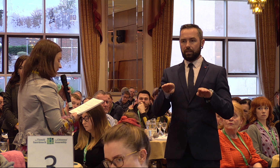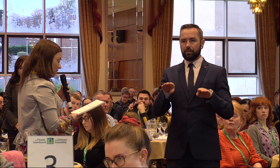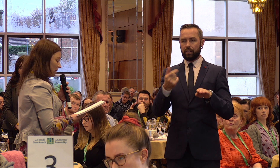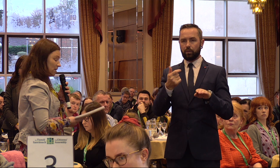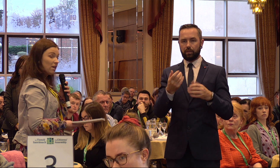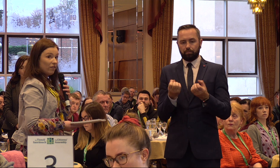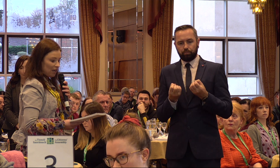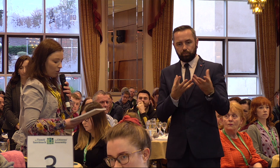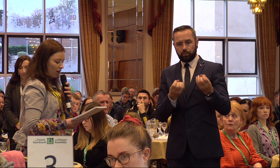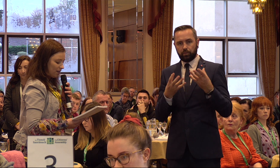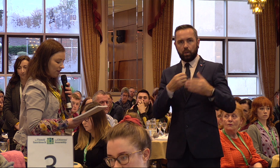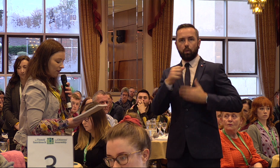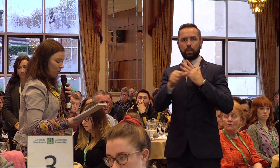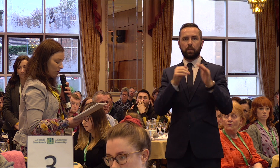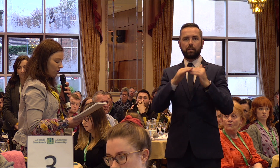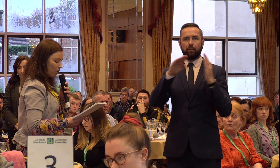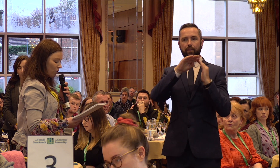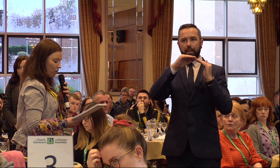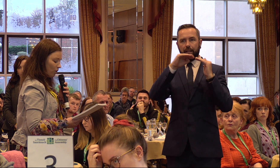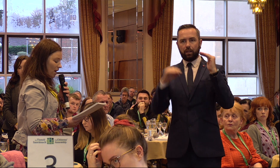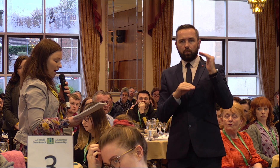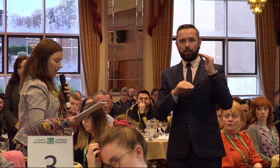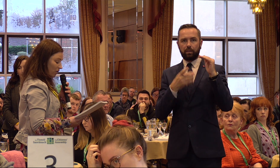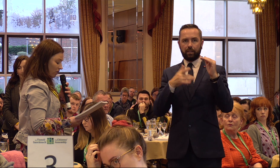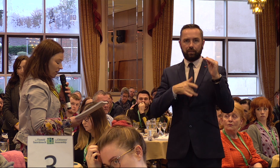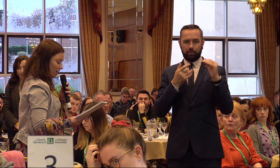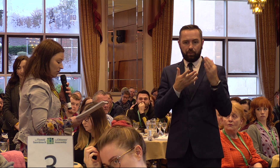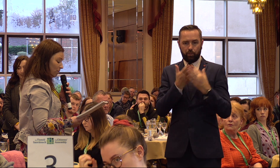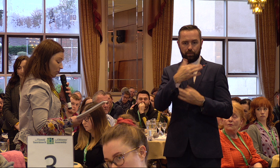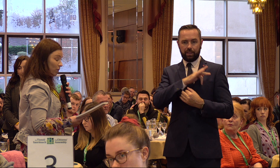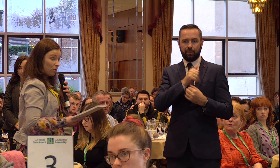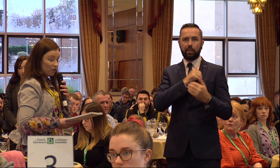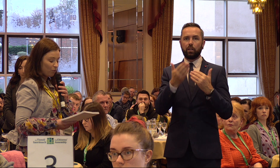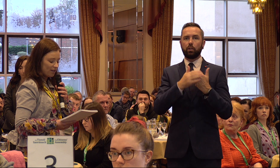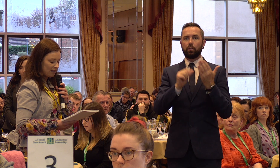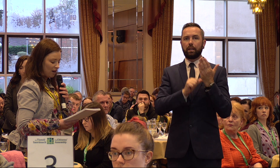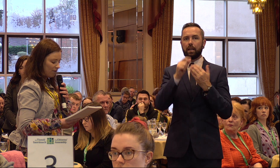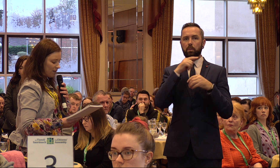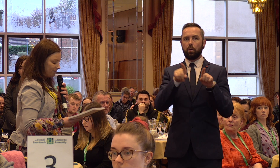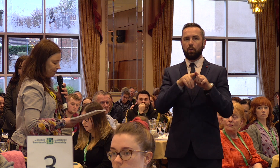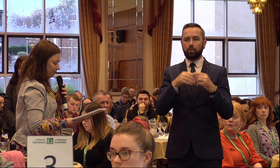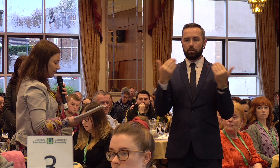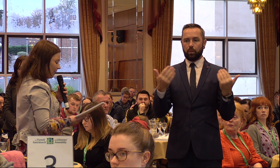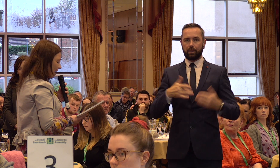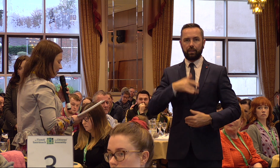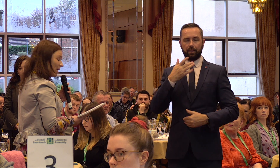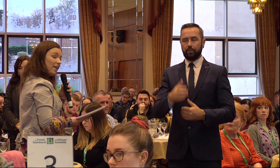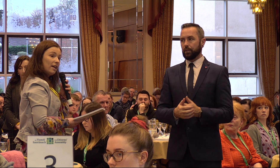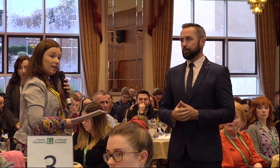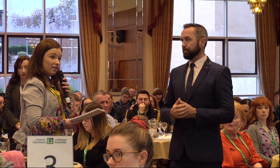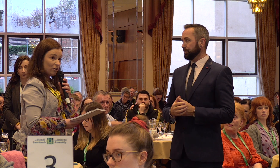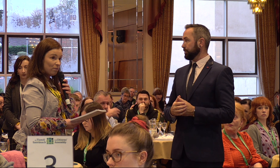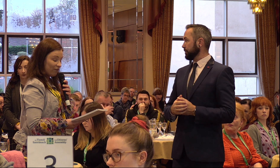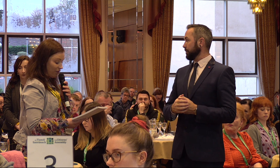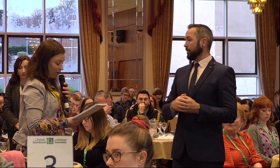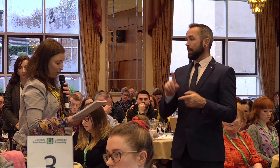their experiences of inequality that they would have gone through at a younger age, but also in their present lives. And then